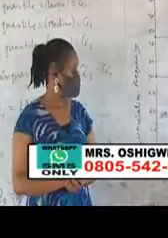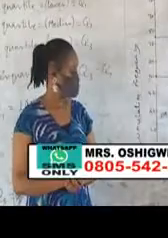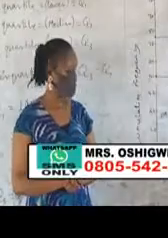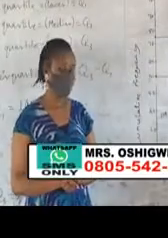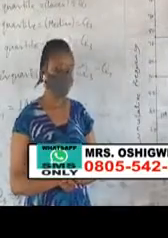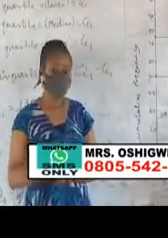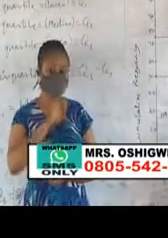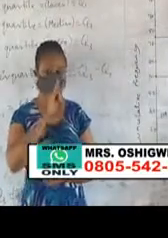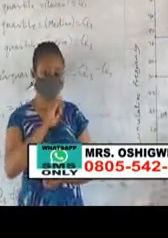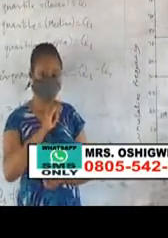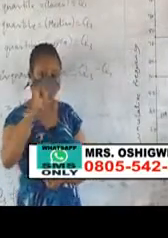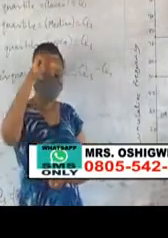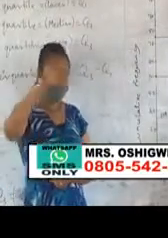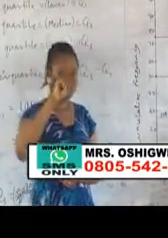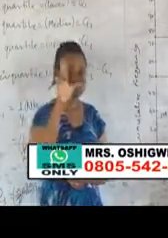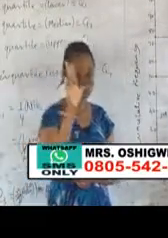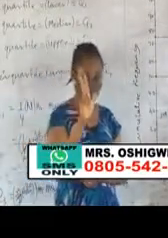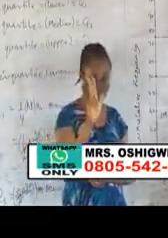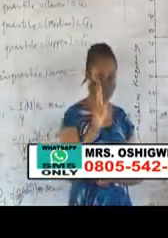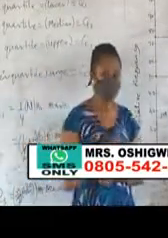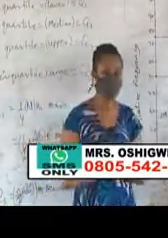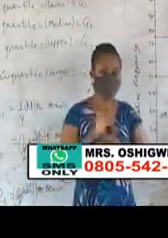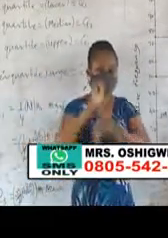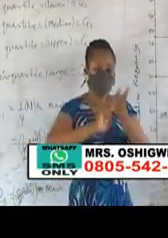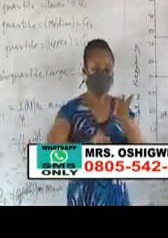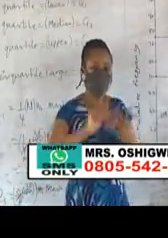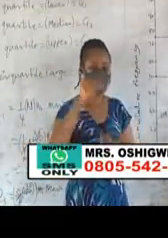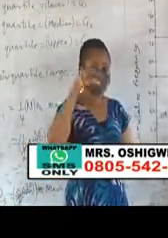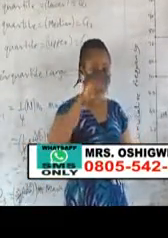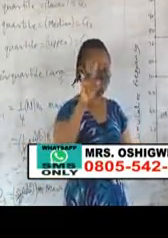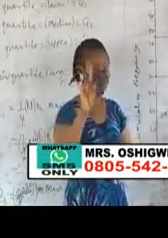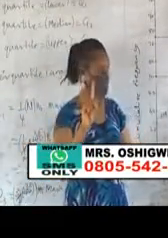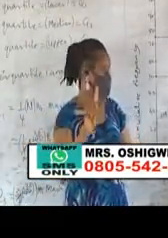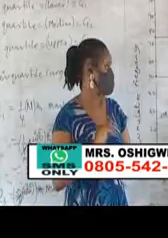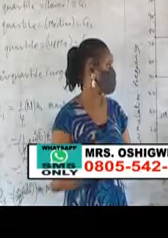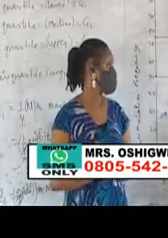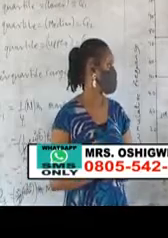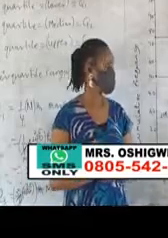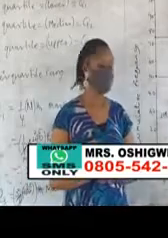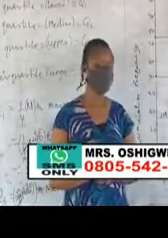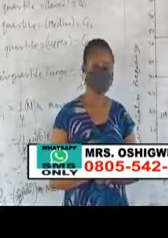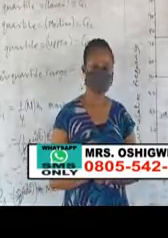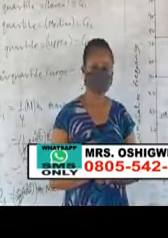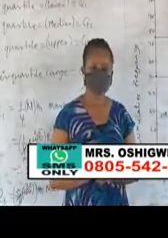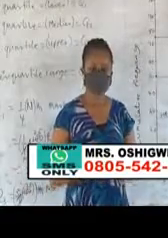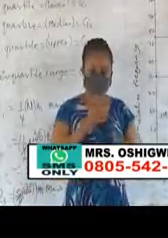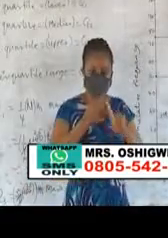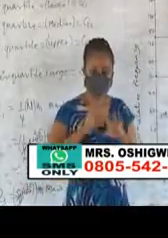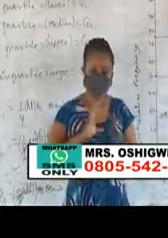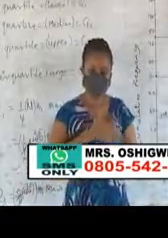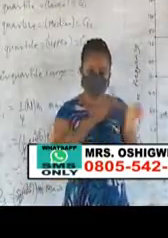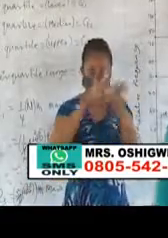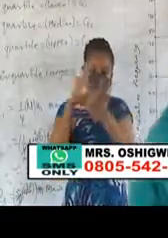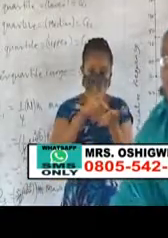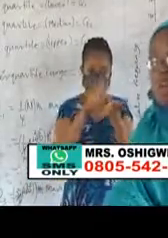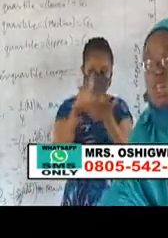will give us Q3 minus Q1. So from my